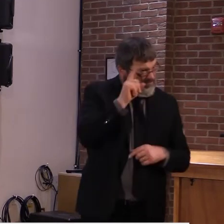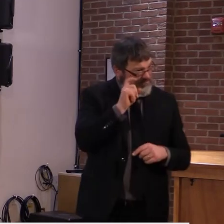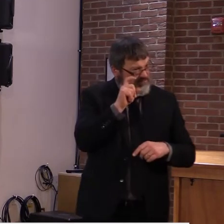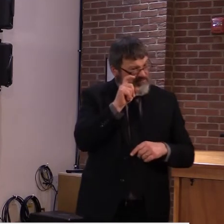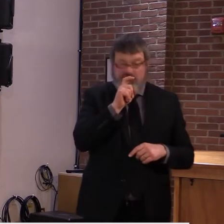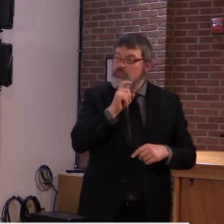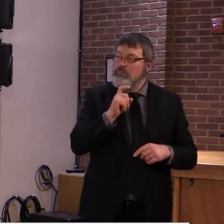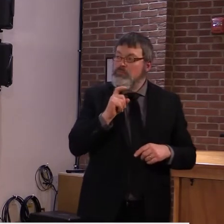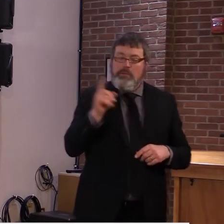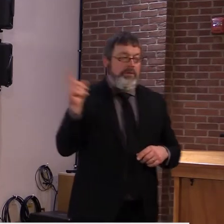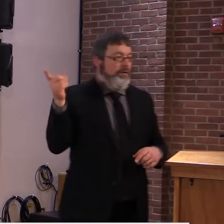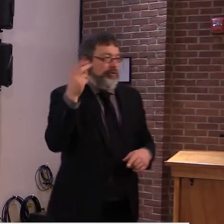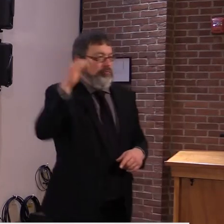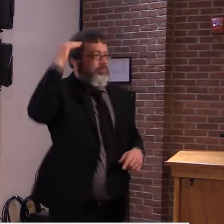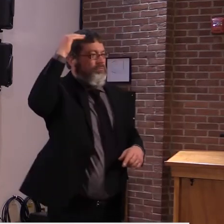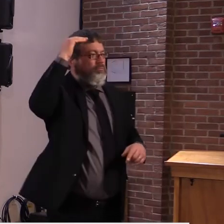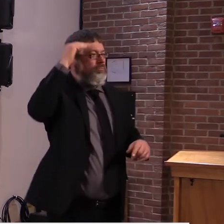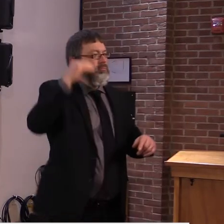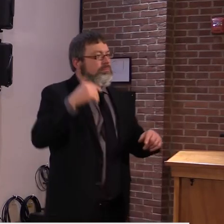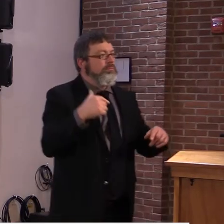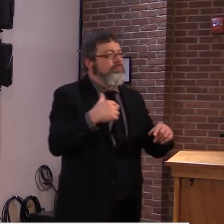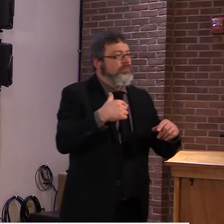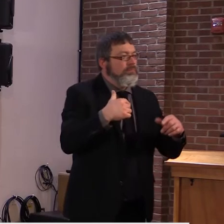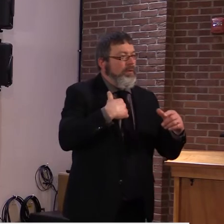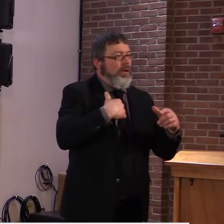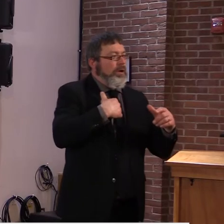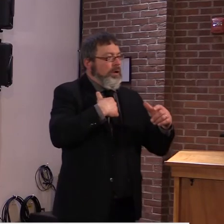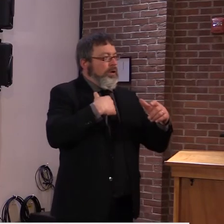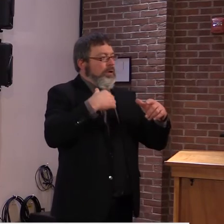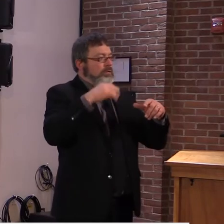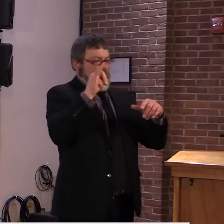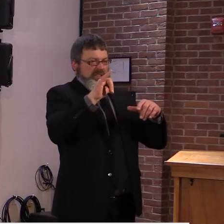Yeah, it's primarily the pharmacies themselves.